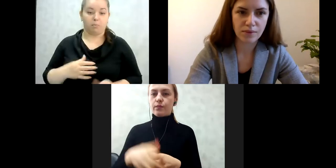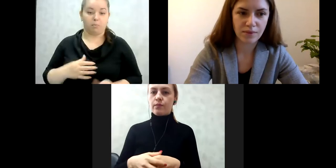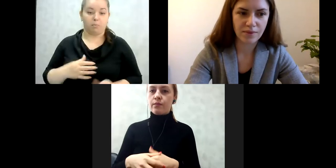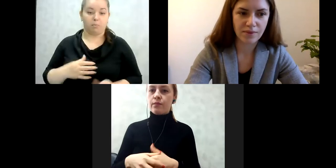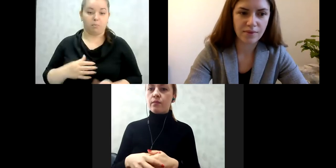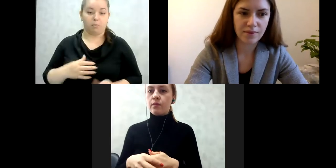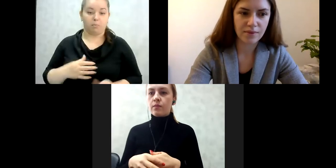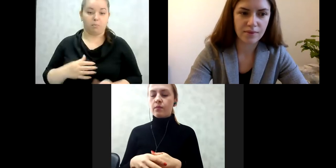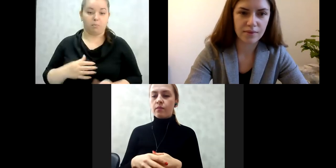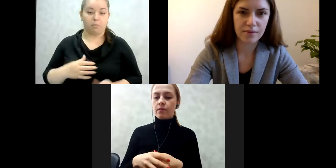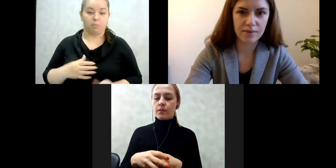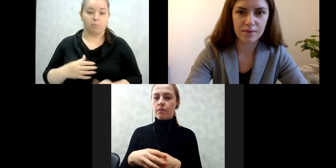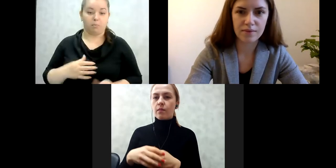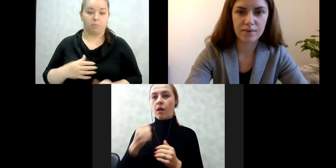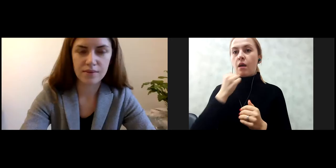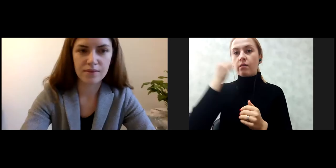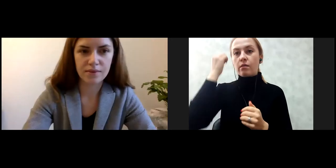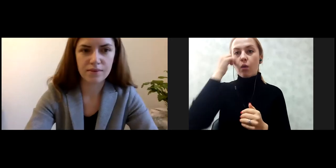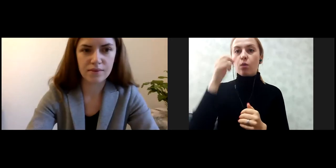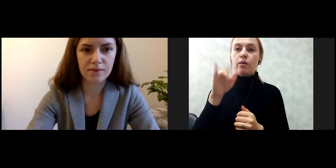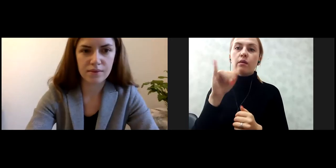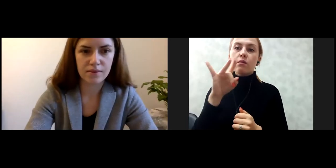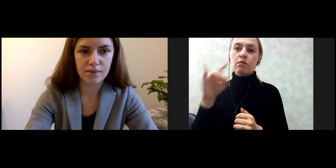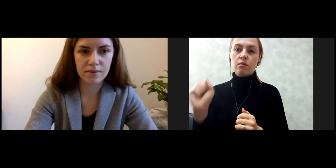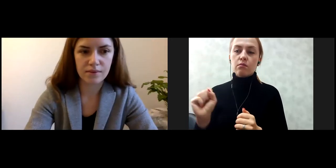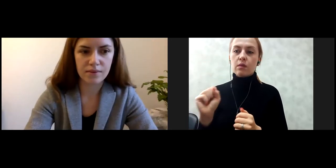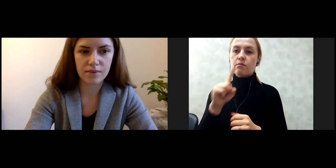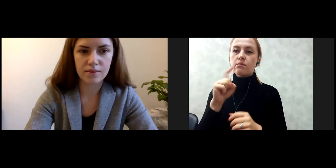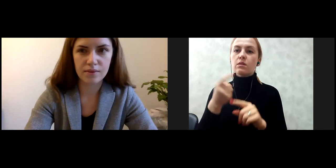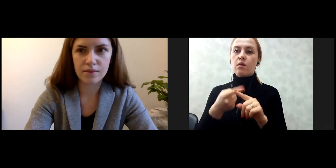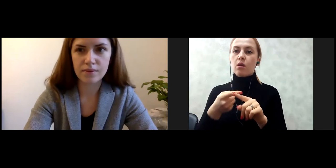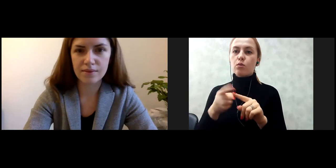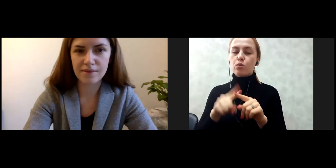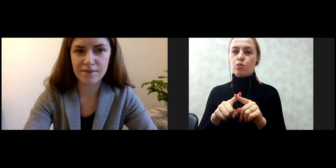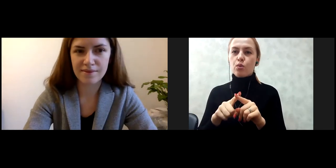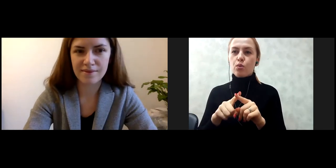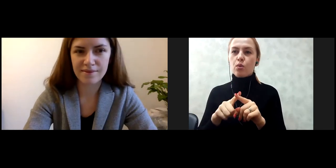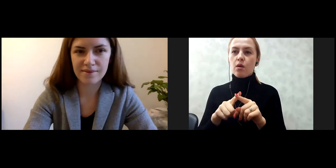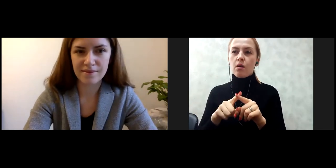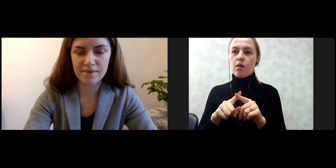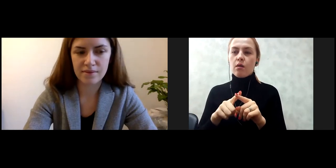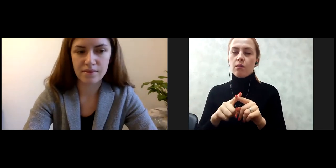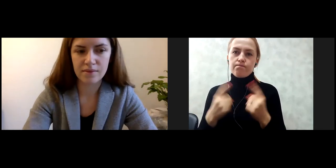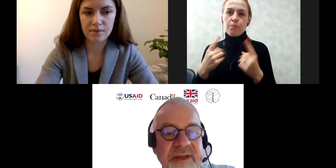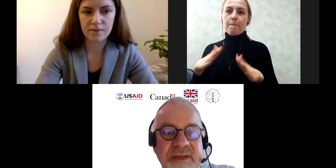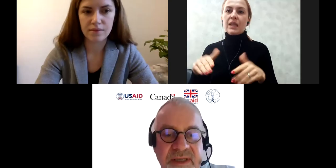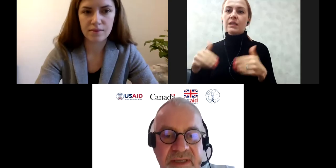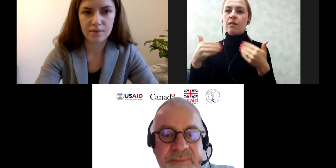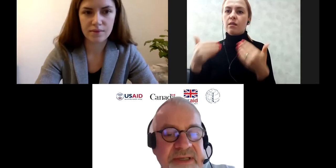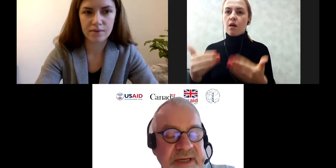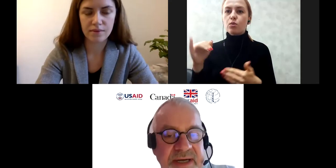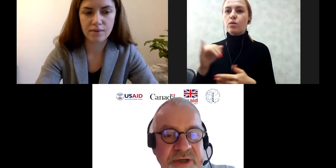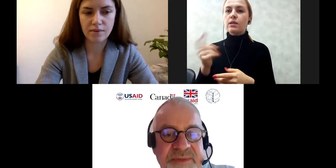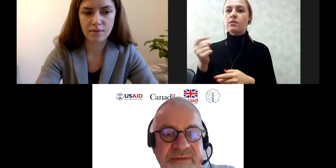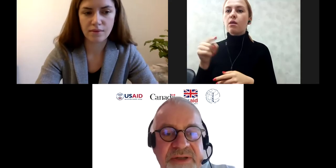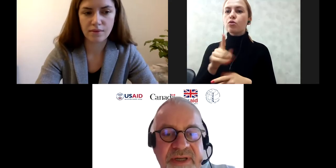Kira, thank you very much for this comprehensive presentation and for the good news that ODIHR's final report from the